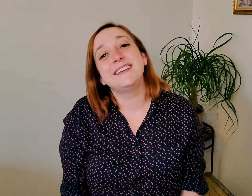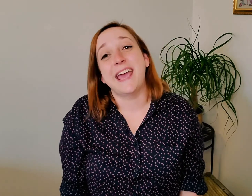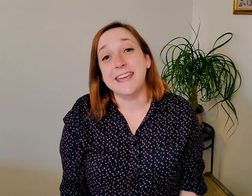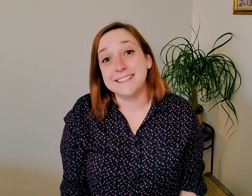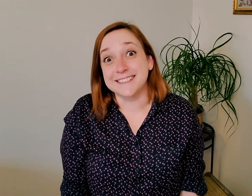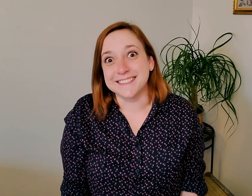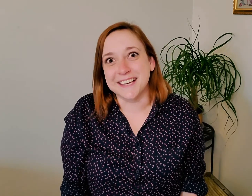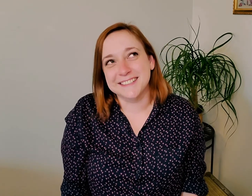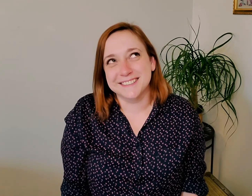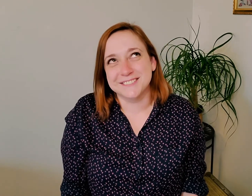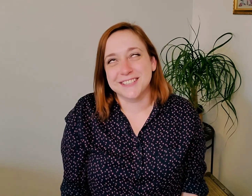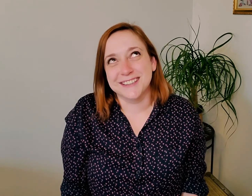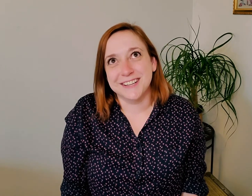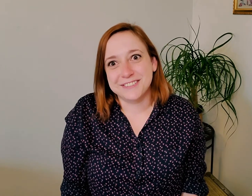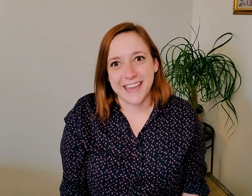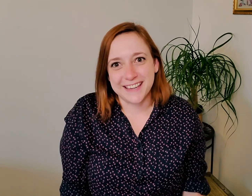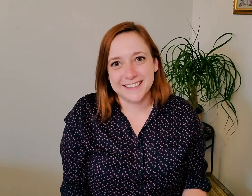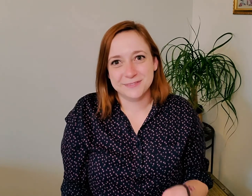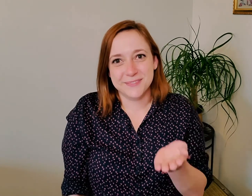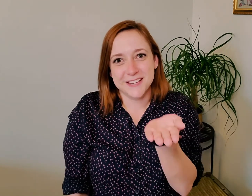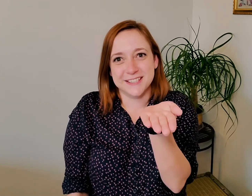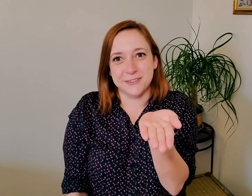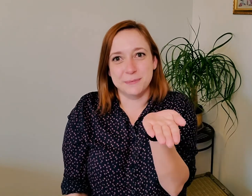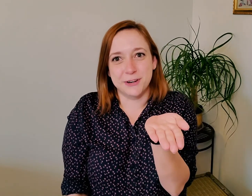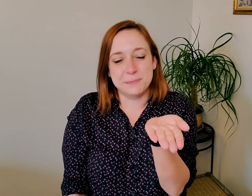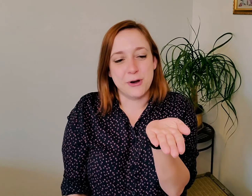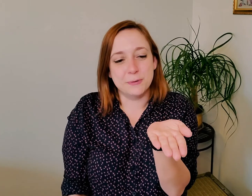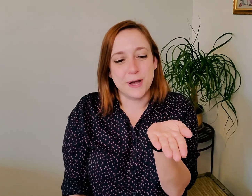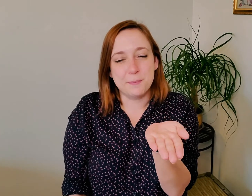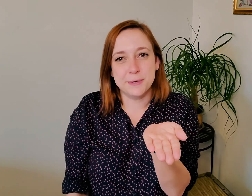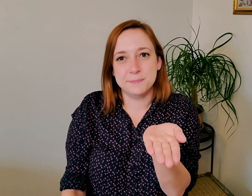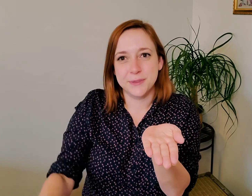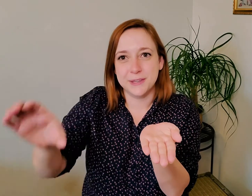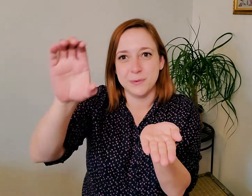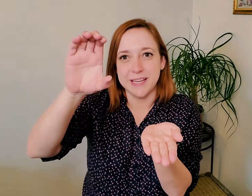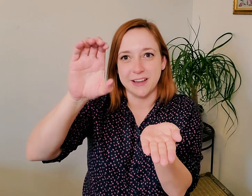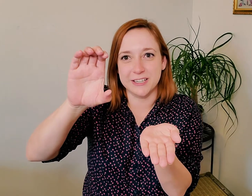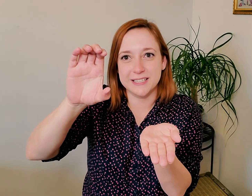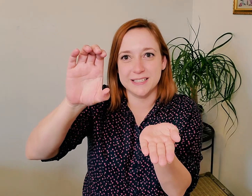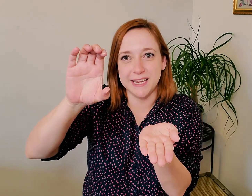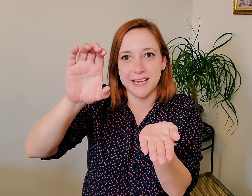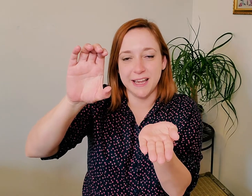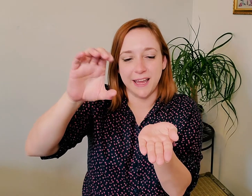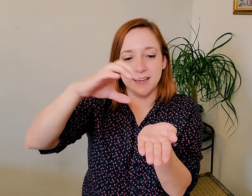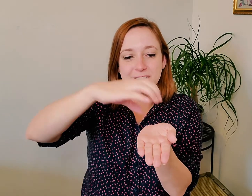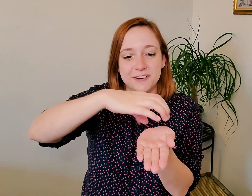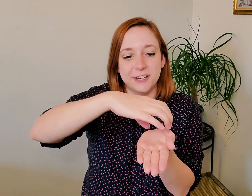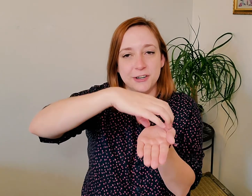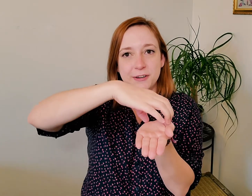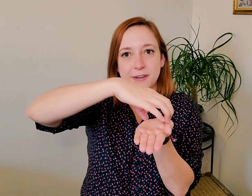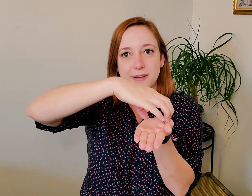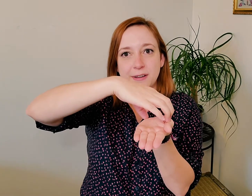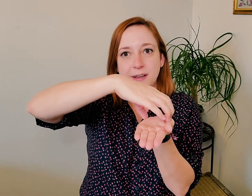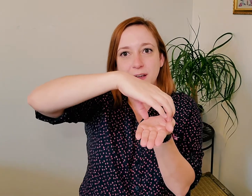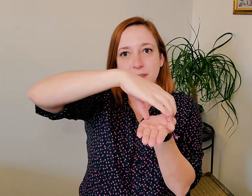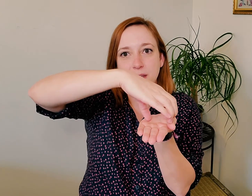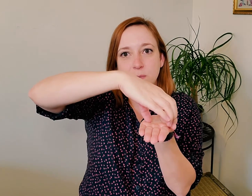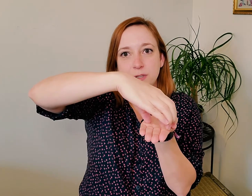Cake is next. I love cake. So we put our palm up, we take our C hand figure, and then we just